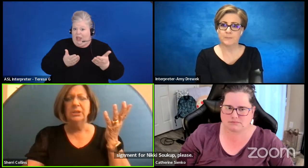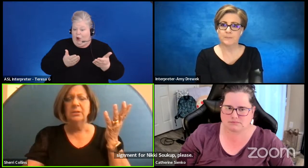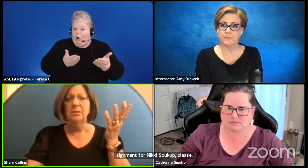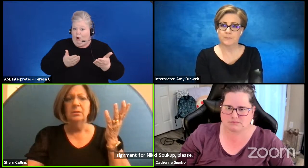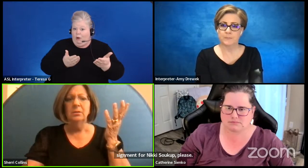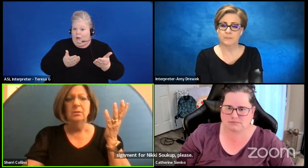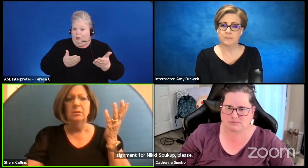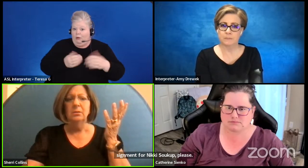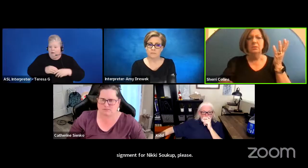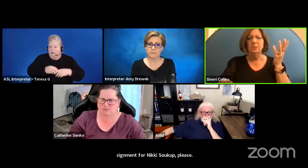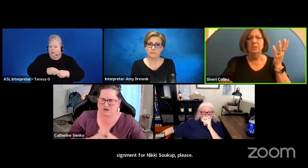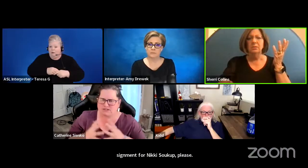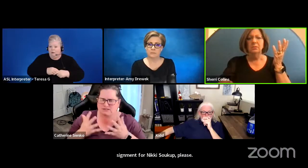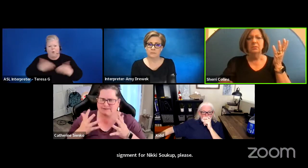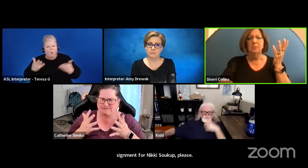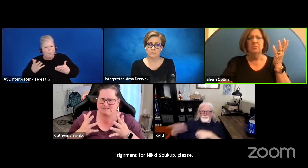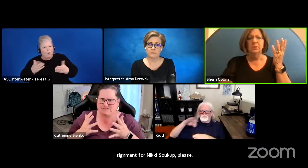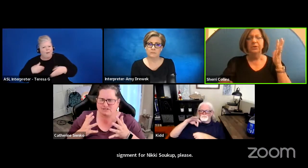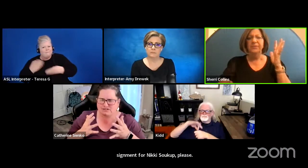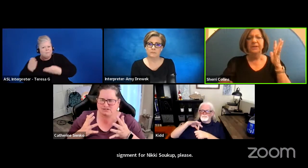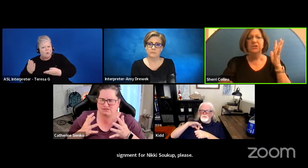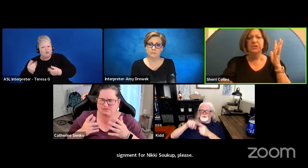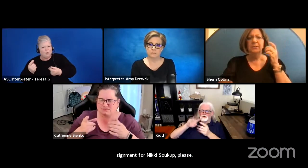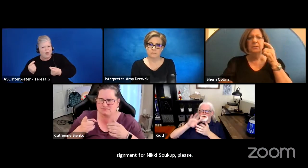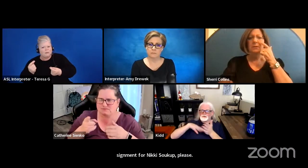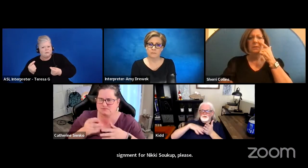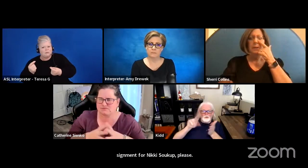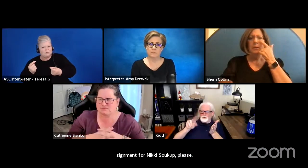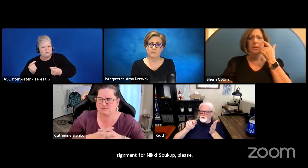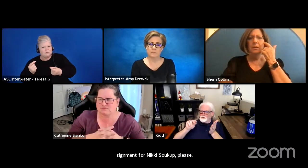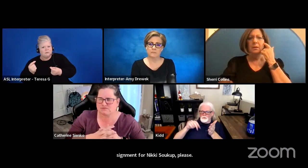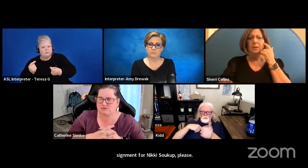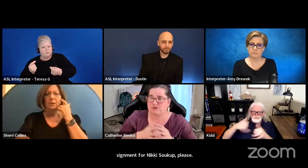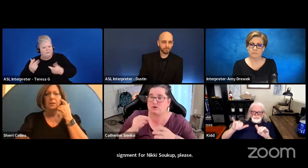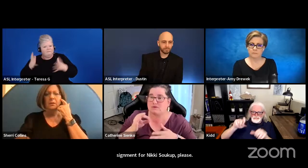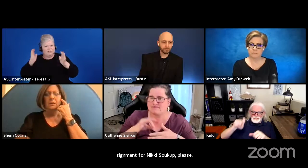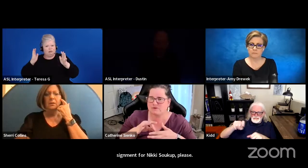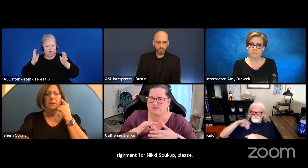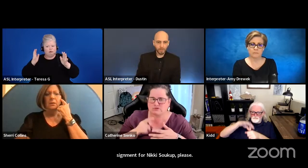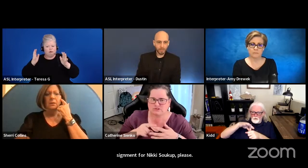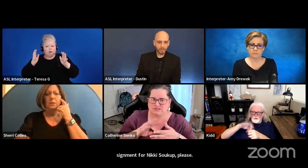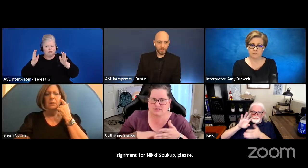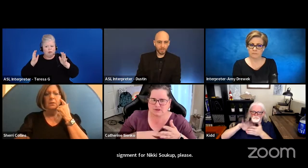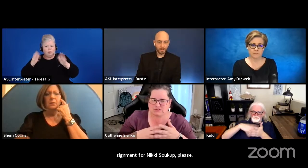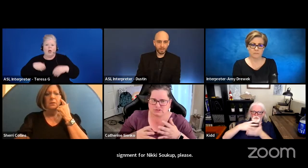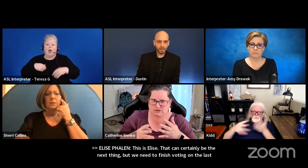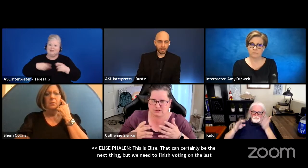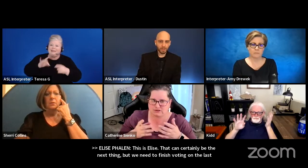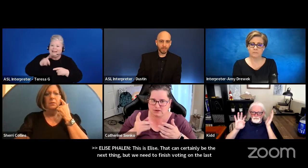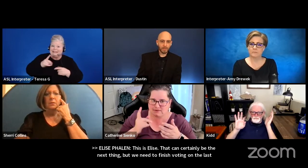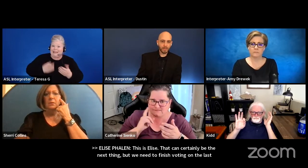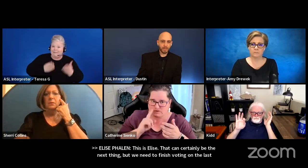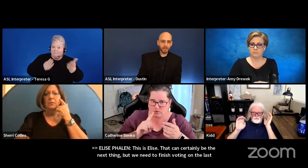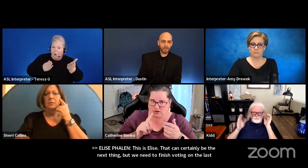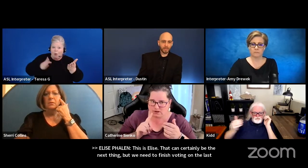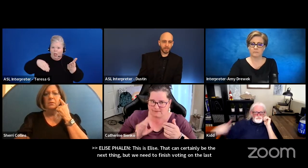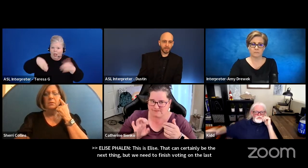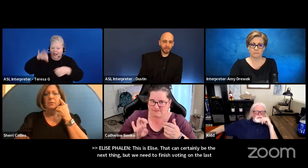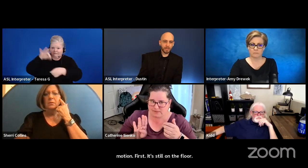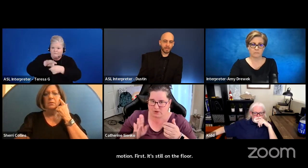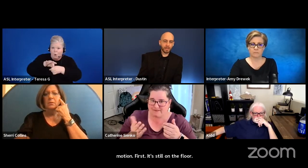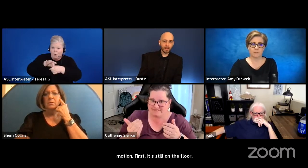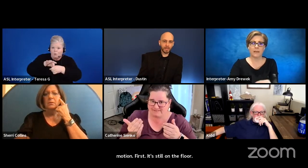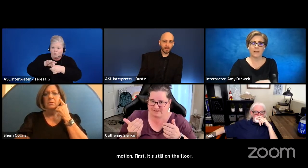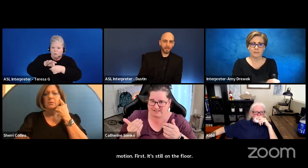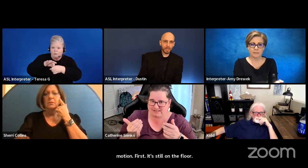What motion? We already finished it. Well, they made the motion. They haven't voted on it as far as I can